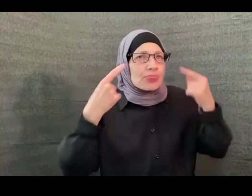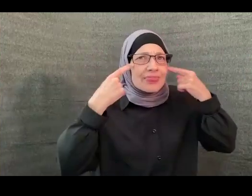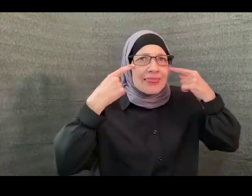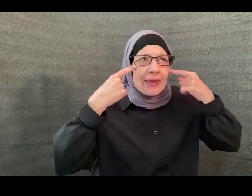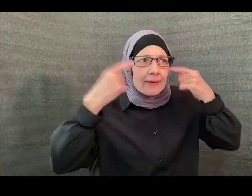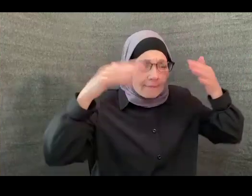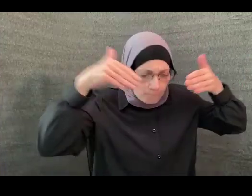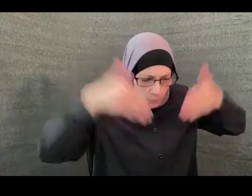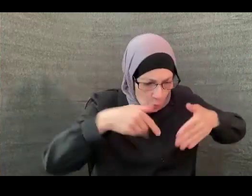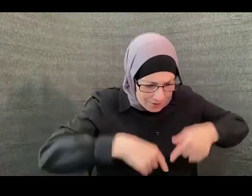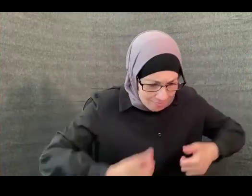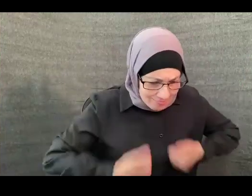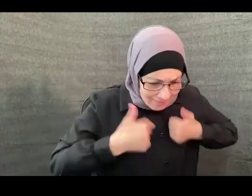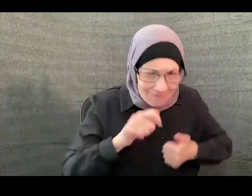here.